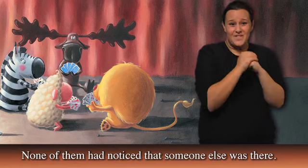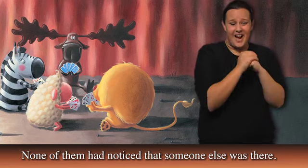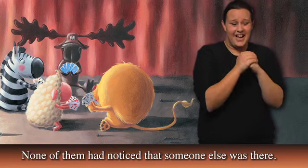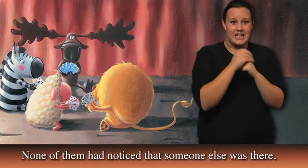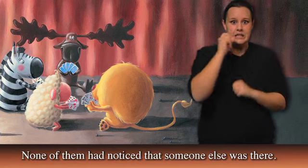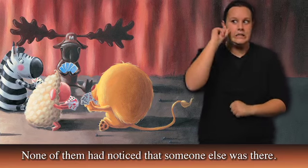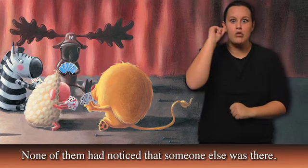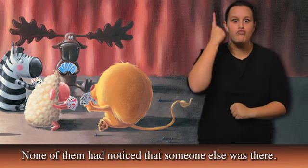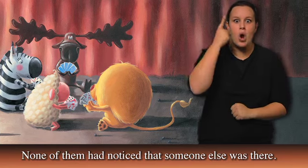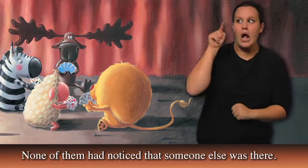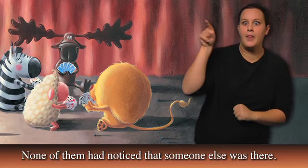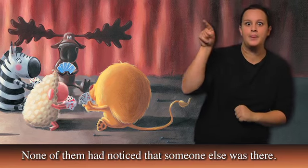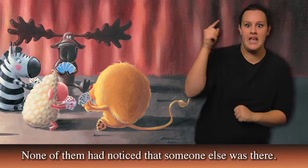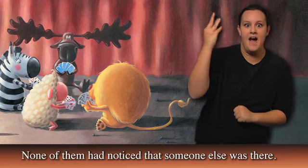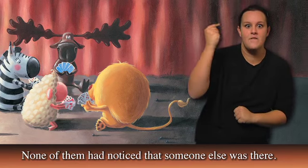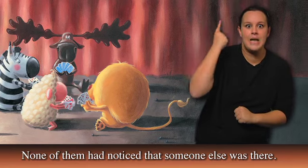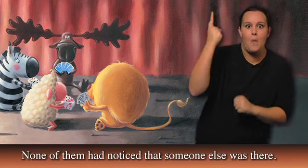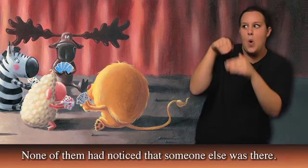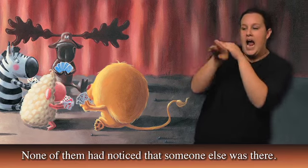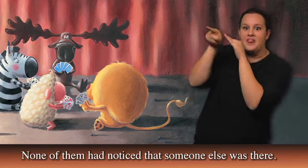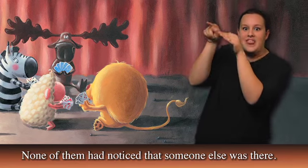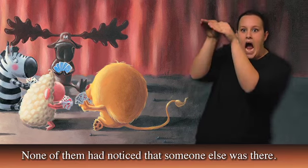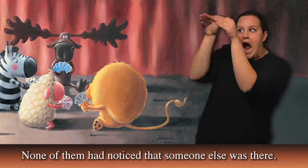had noticed that someone else was there